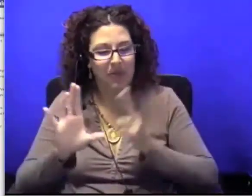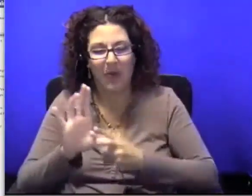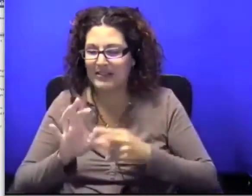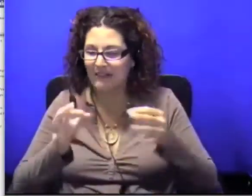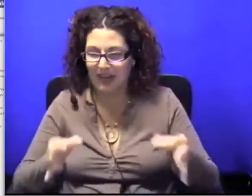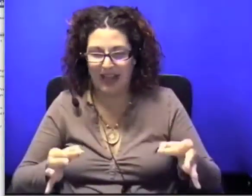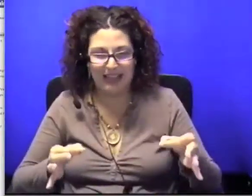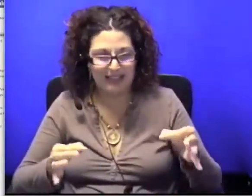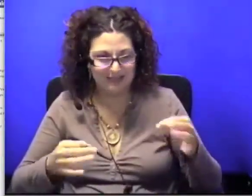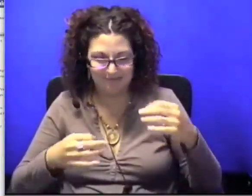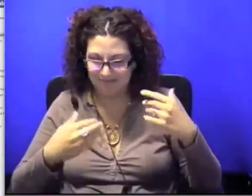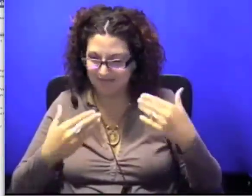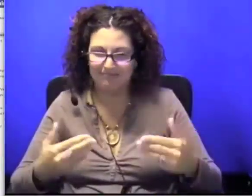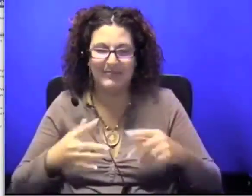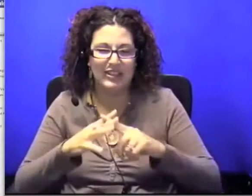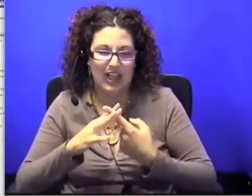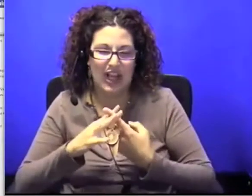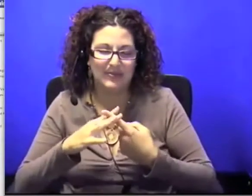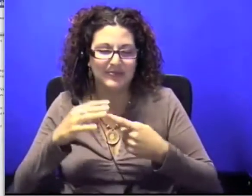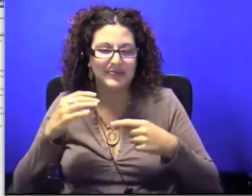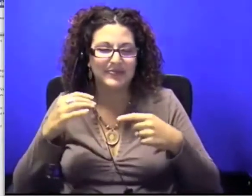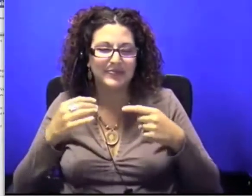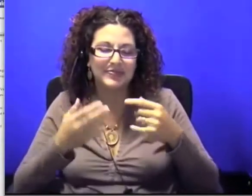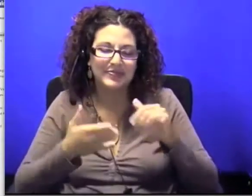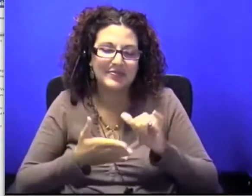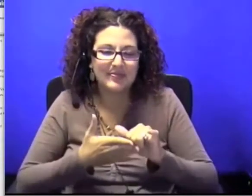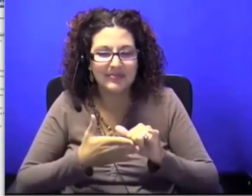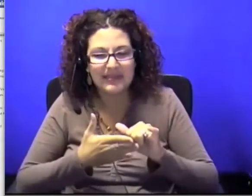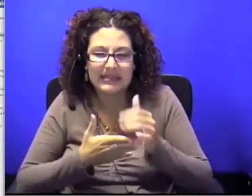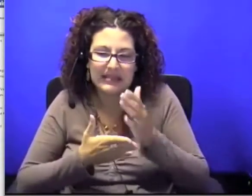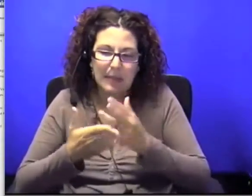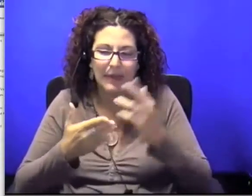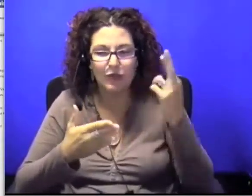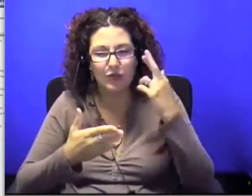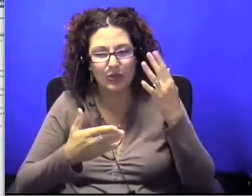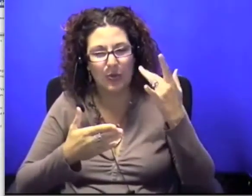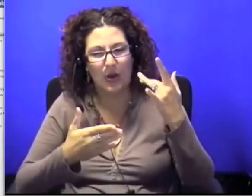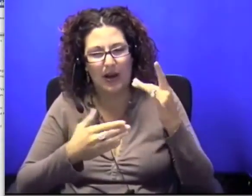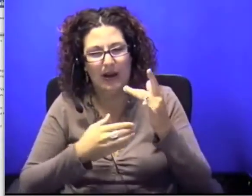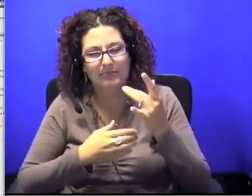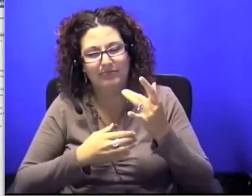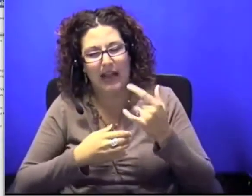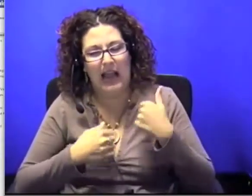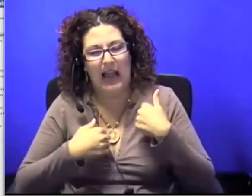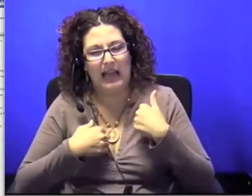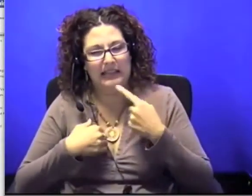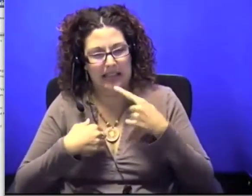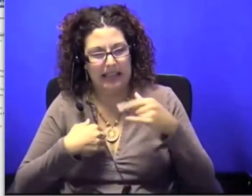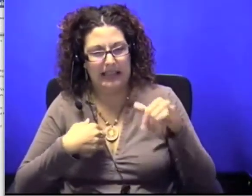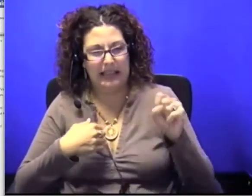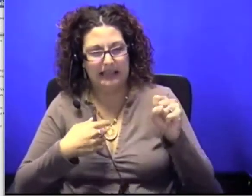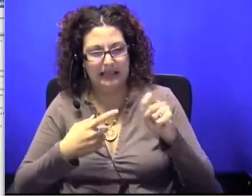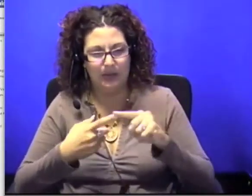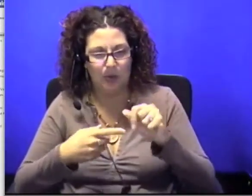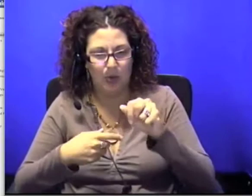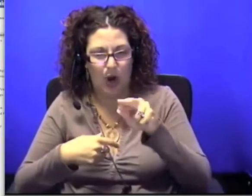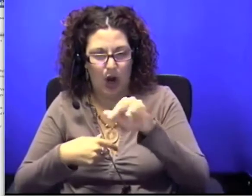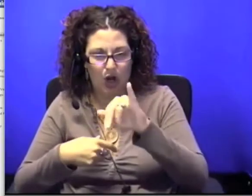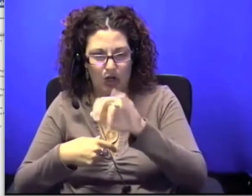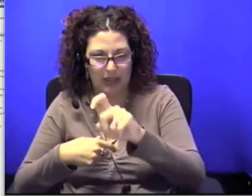deal. I'm there. Let's get started. So that's some of the reasons that forced me to say yes to RX,